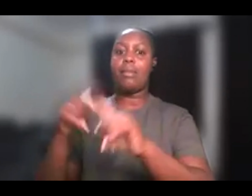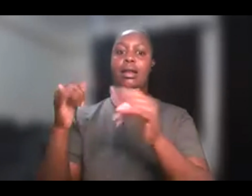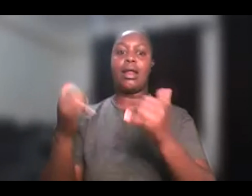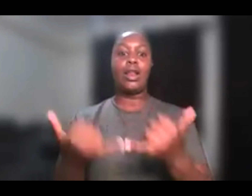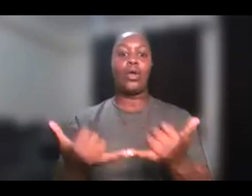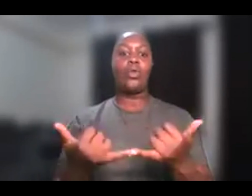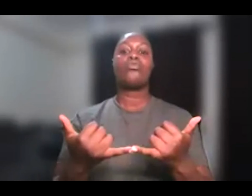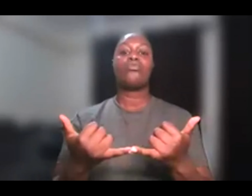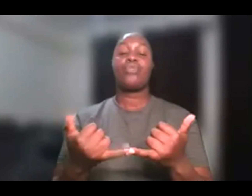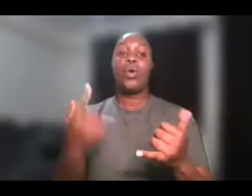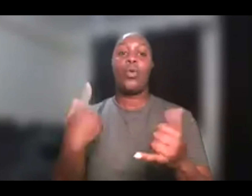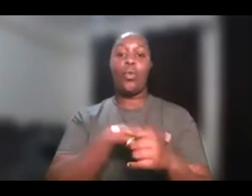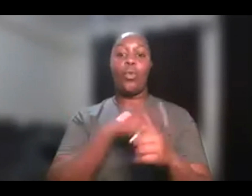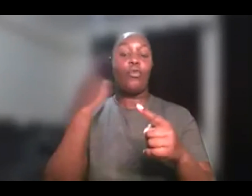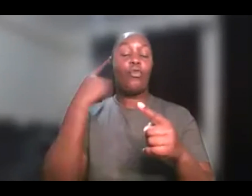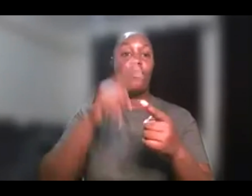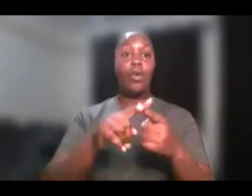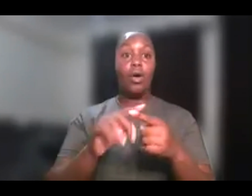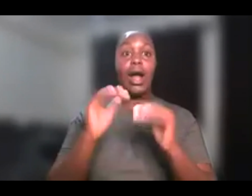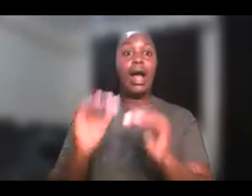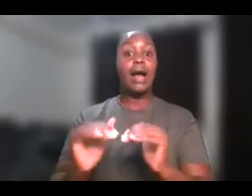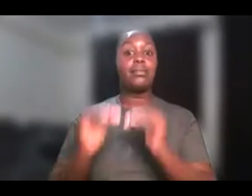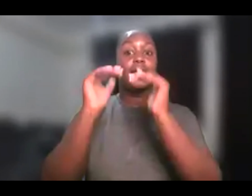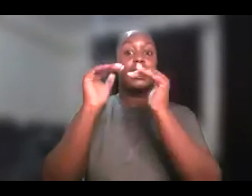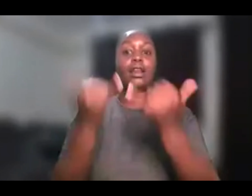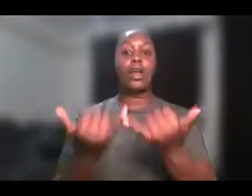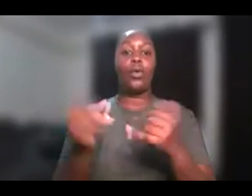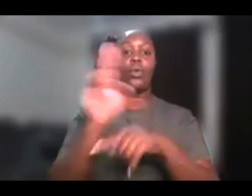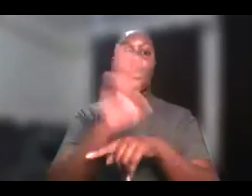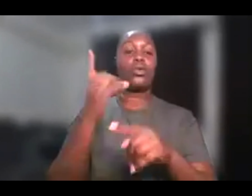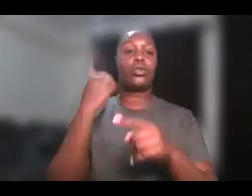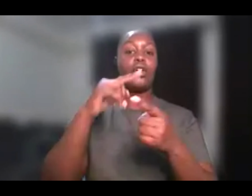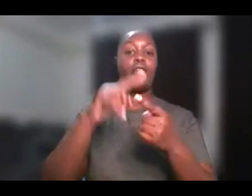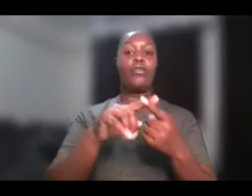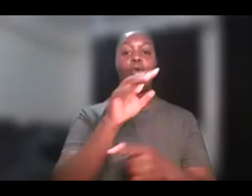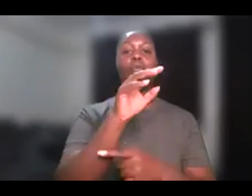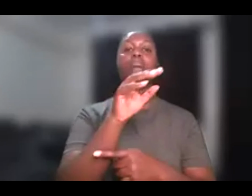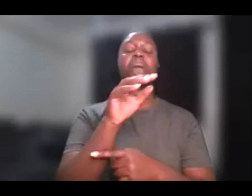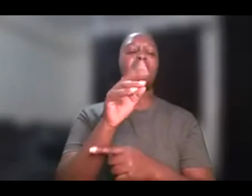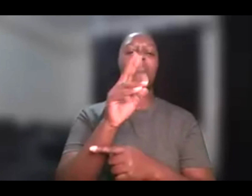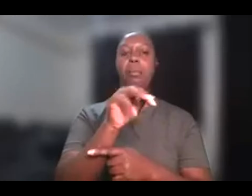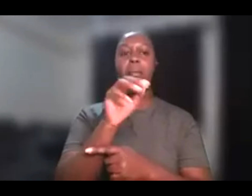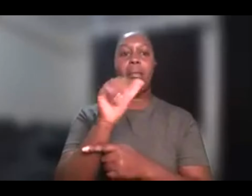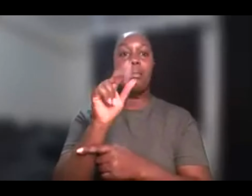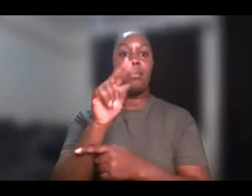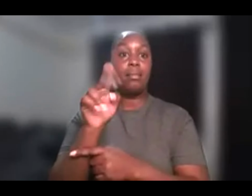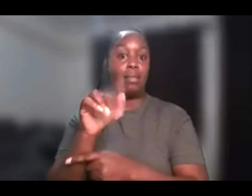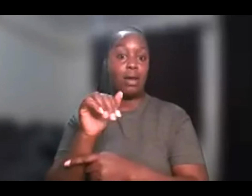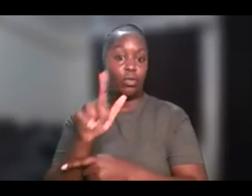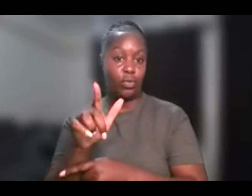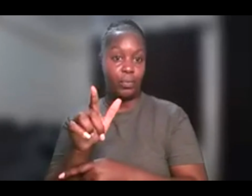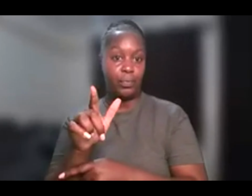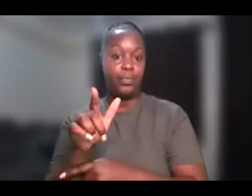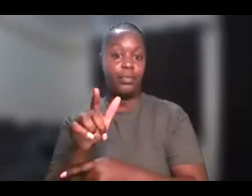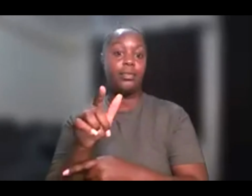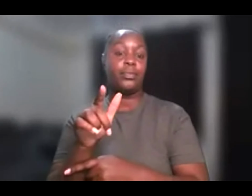animation process. So that's why motion capture becomes important for us. So motion capture can